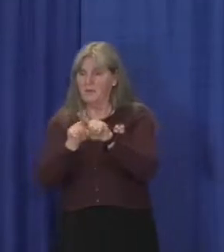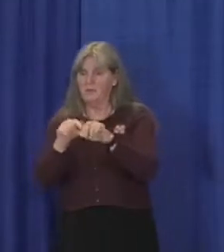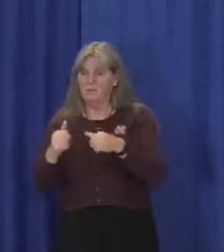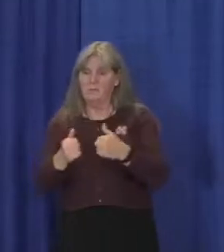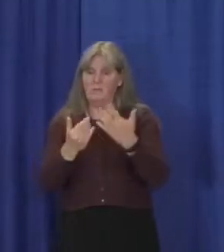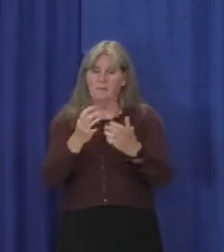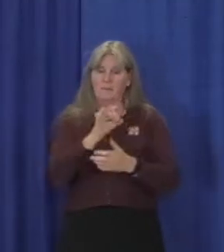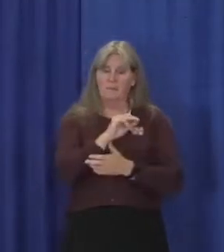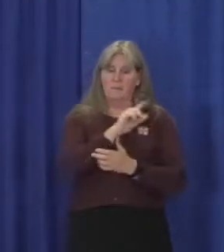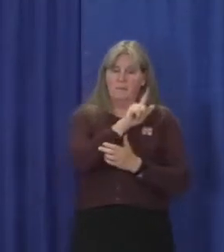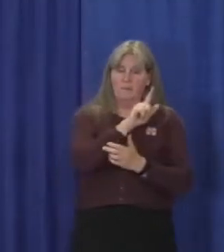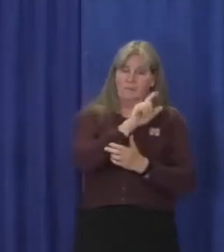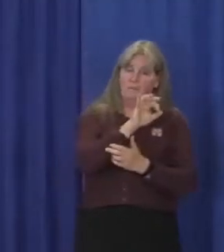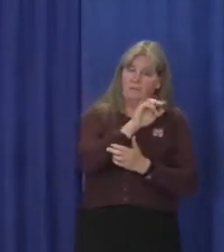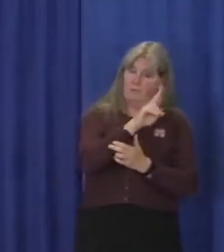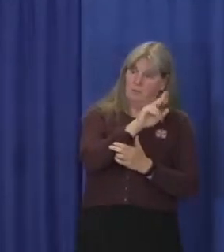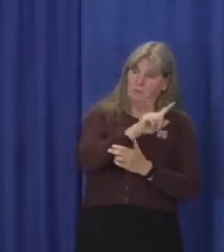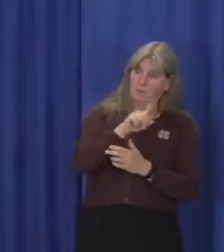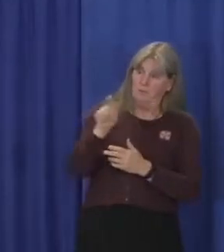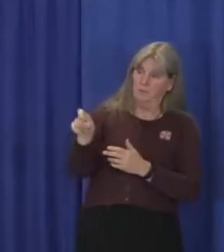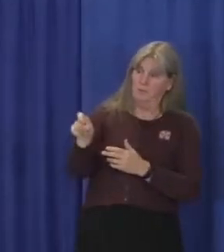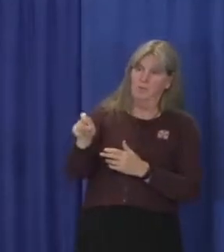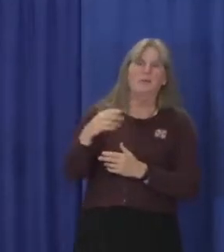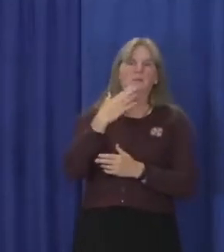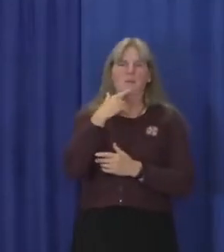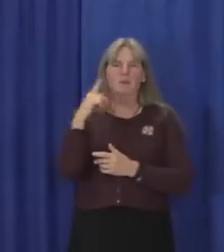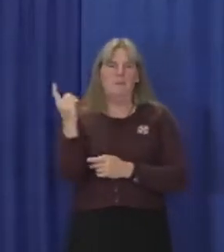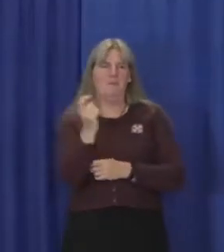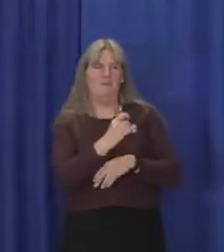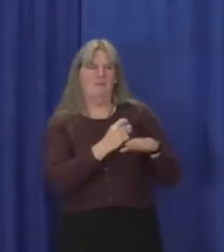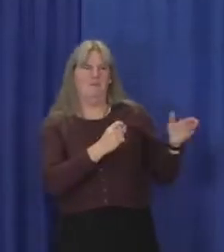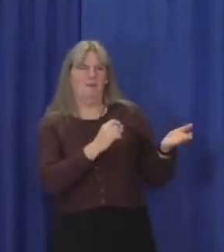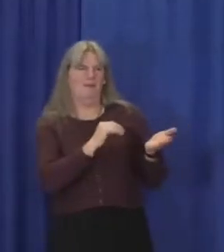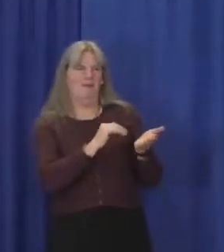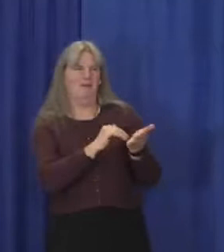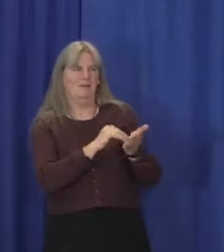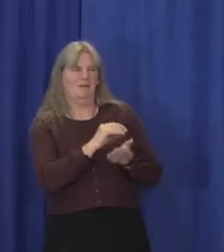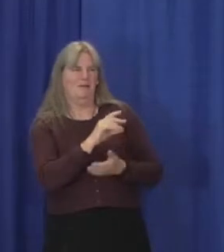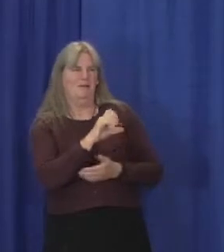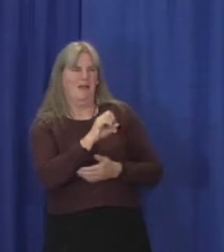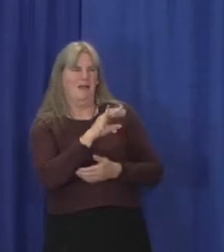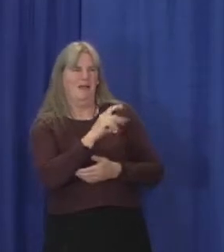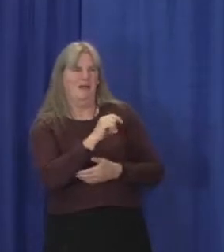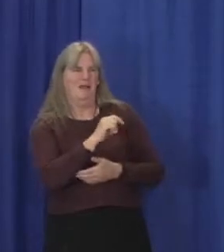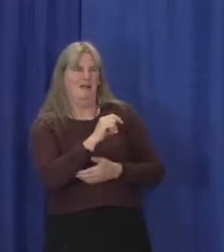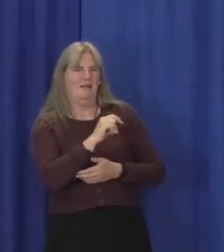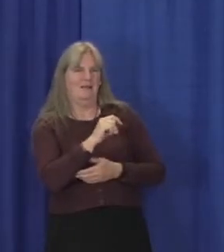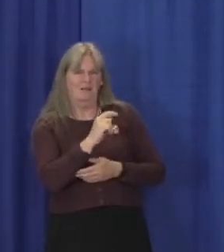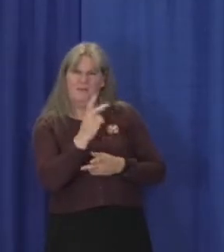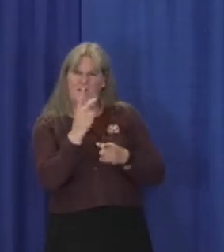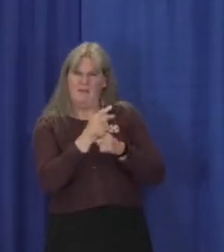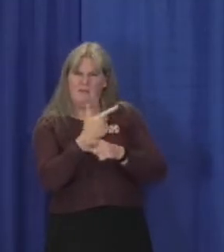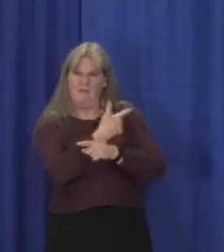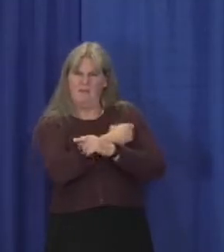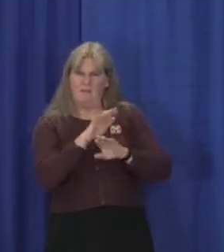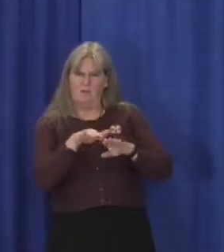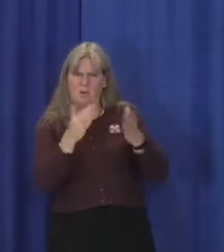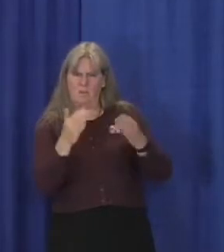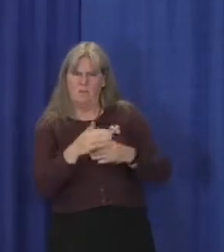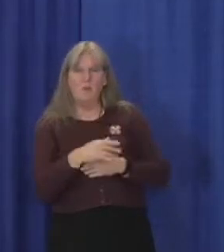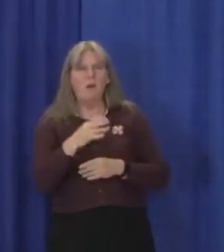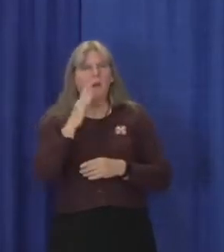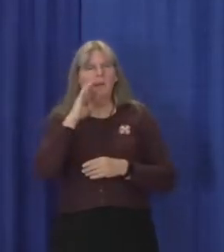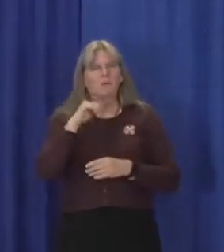flu season? Yeah, that actually might be a better question for the Chief Medical Officer of Health as far as combining those efforts. I will